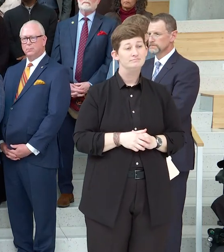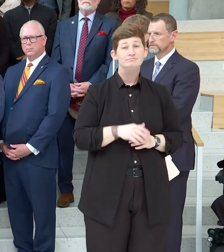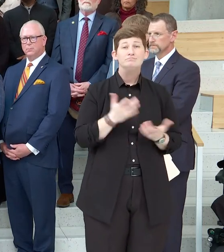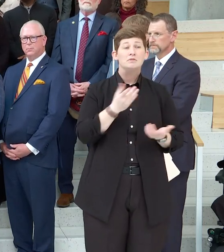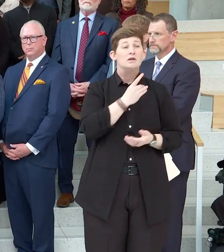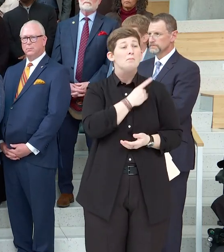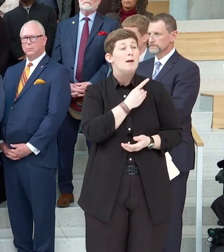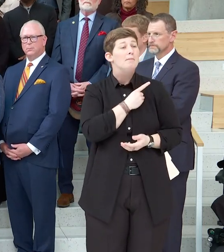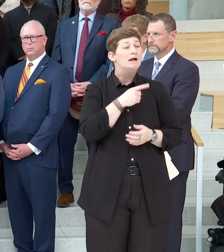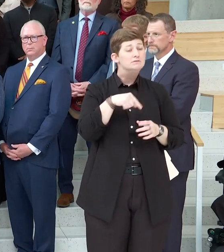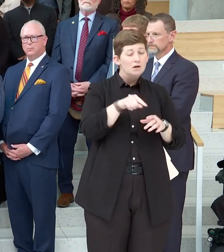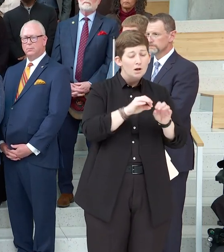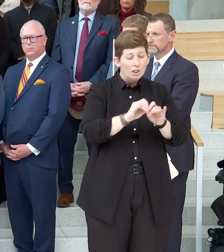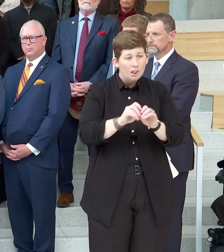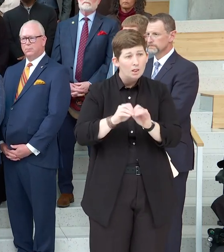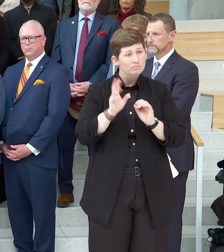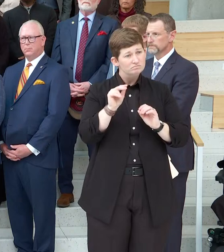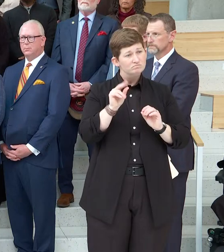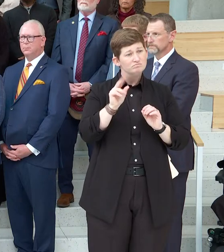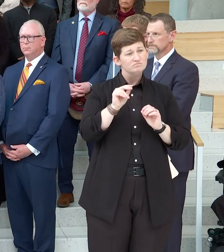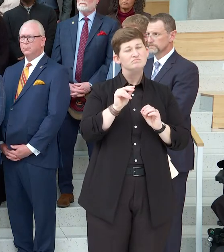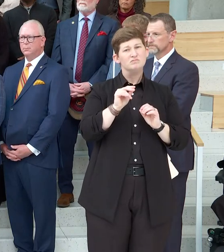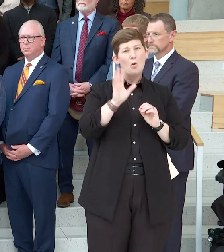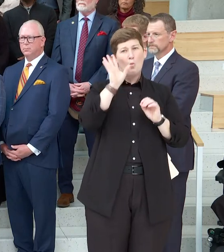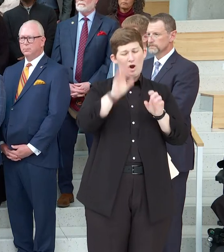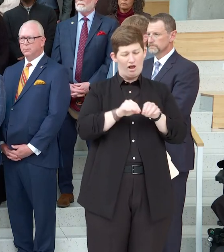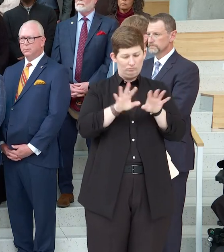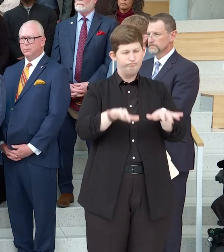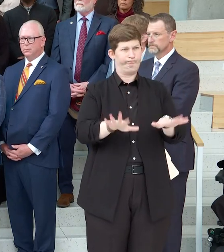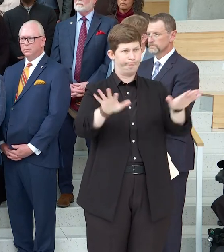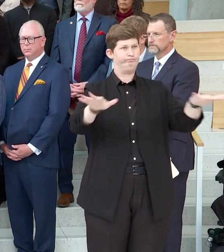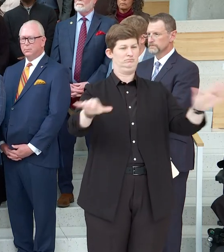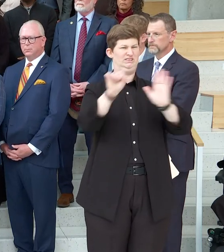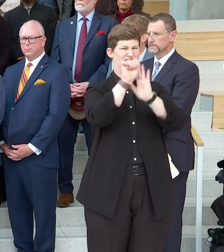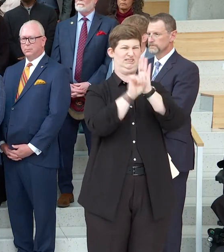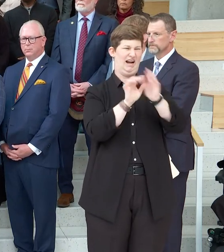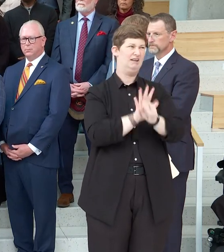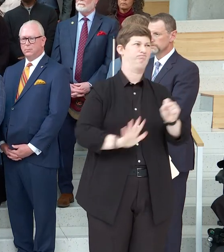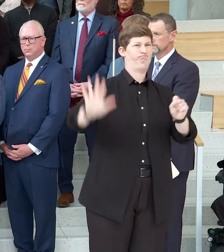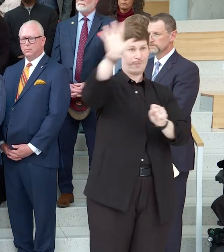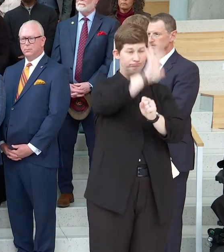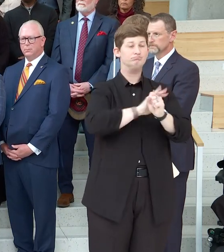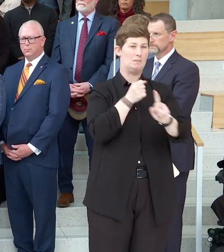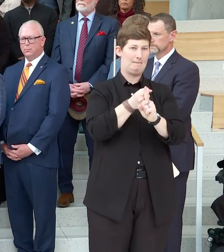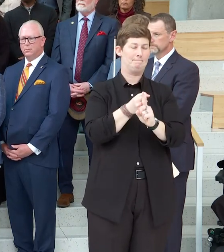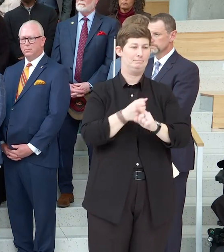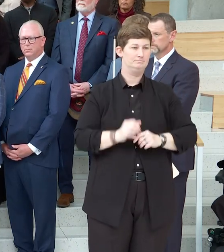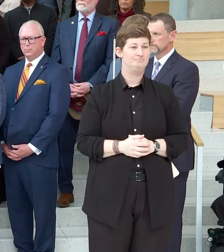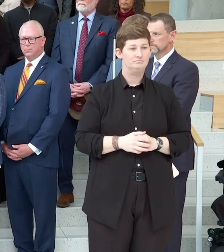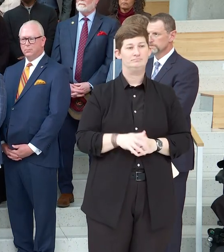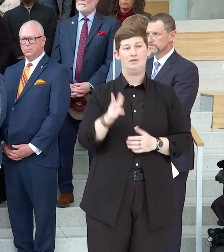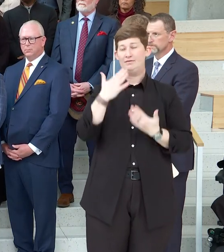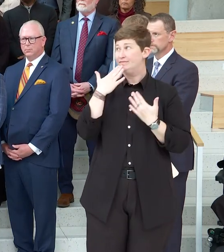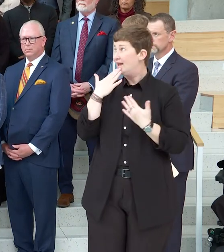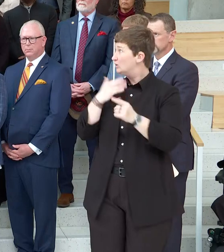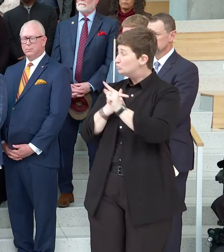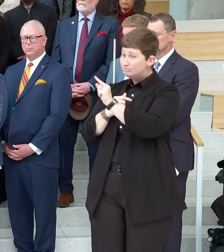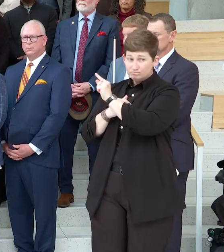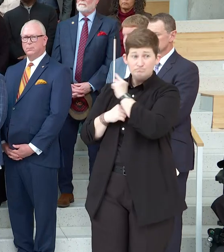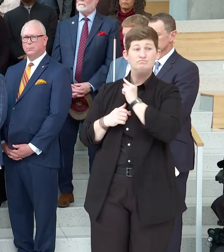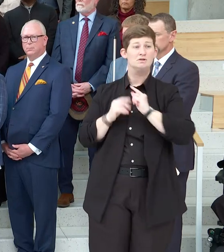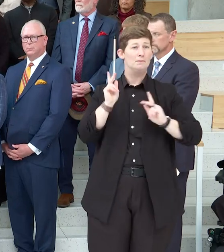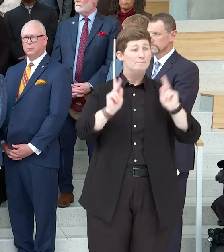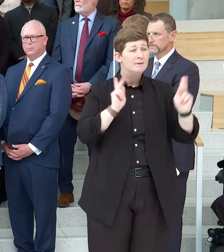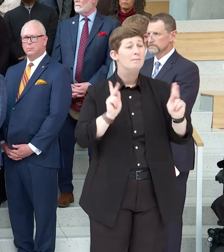the entire region. So again, thank you so much for everybody that is with us here today. Thank you to this great team of people that have